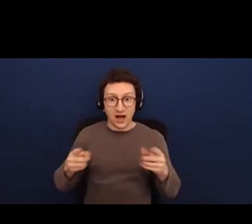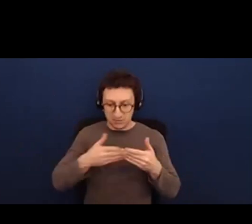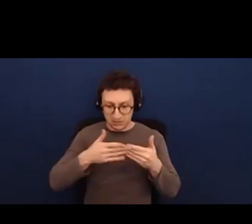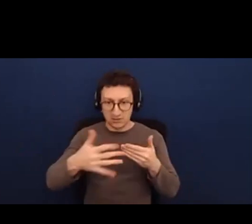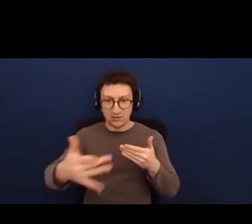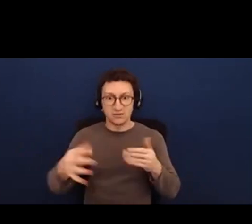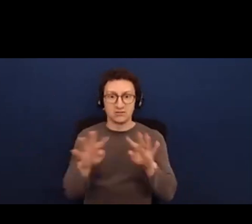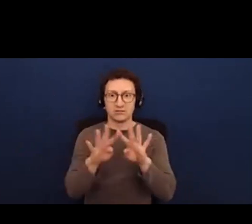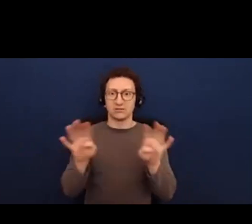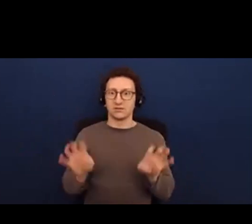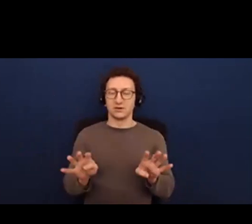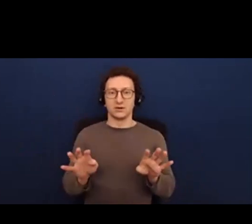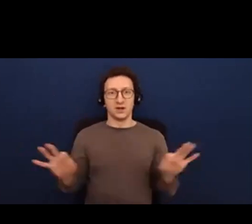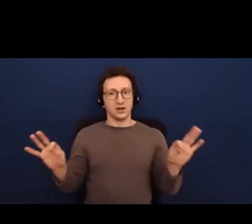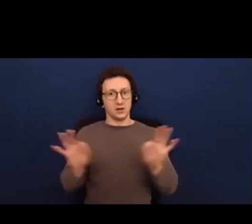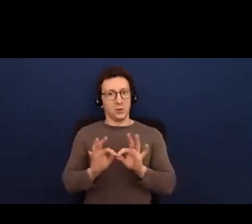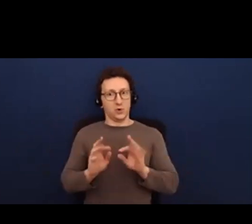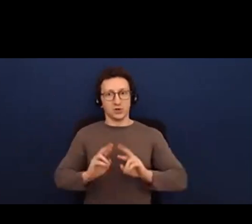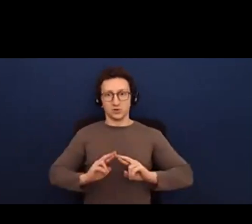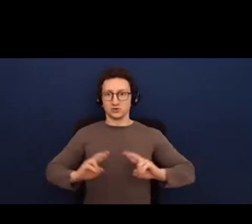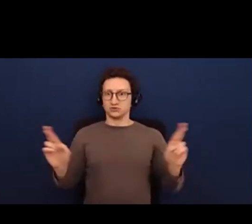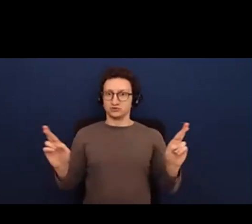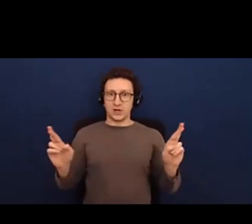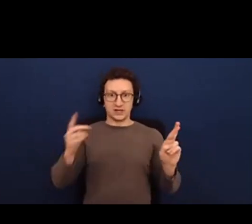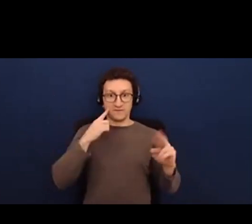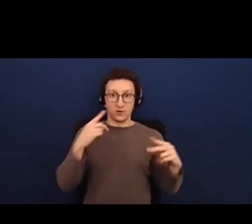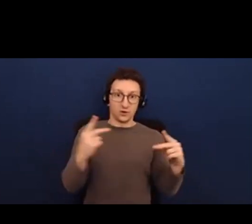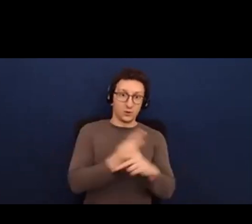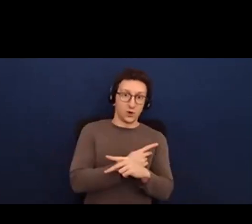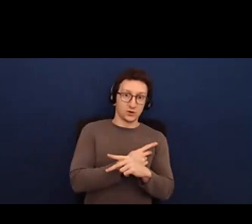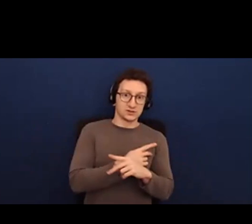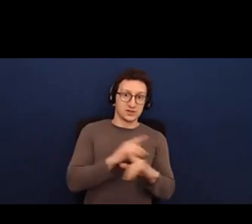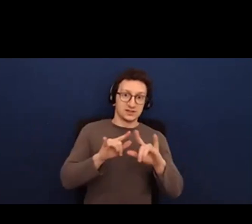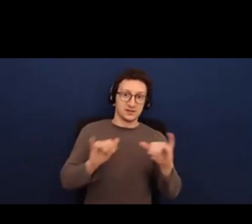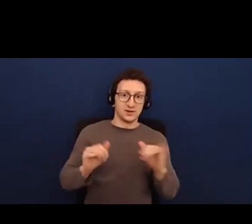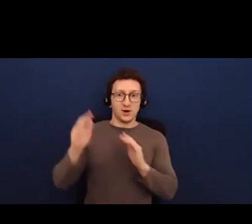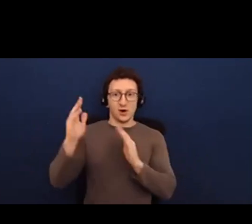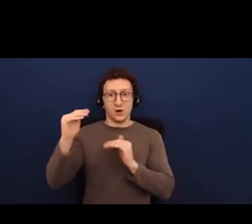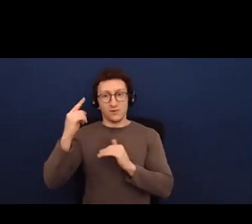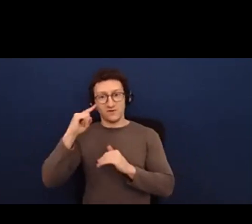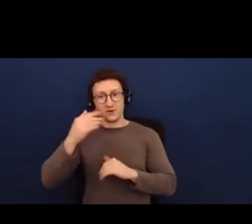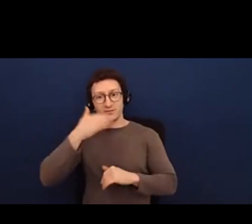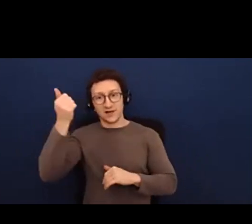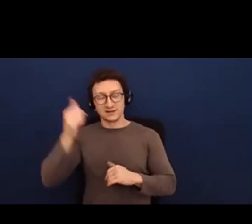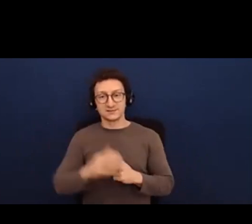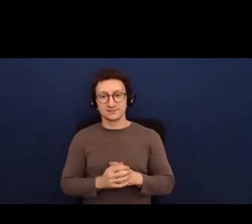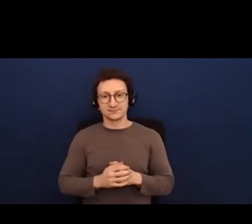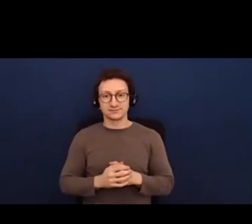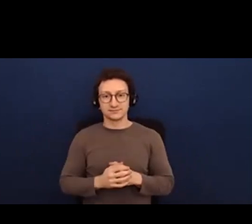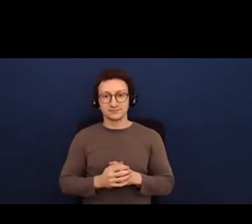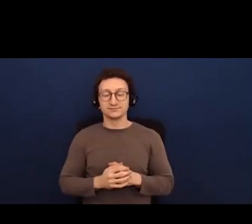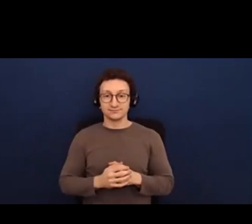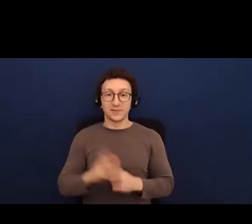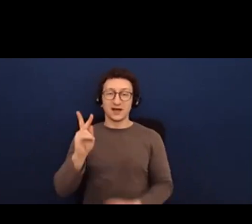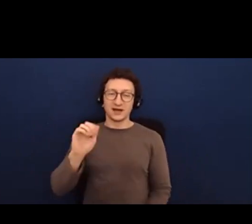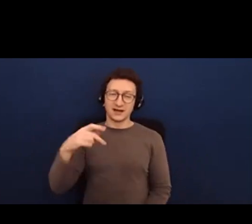to be prepared for the worst and to hope for the best. Kaplan, of course, comments extensively on the